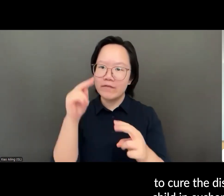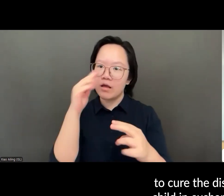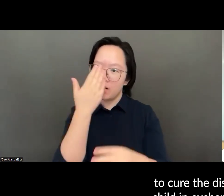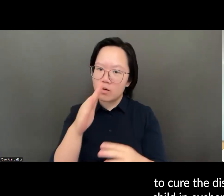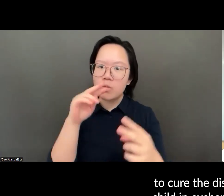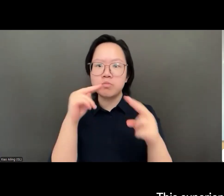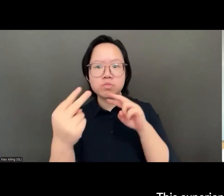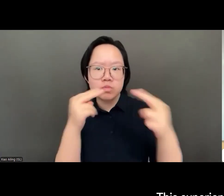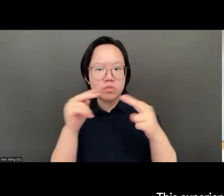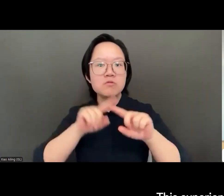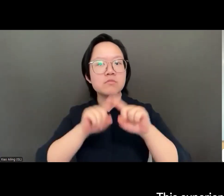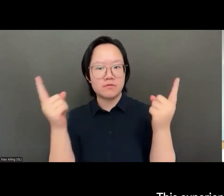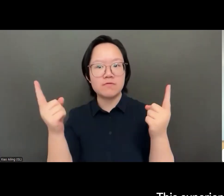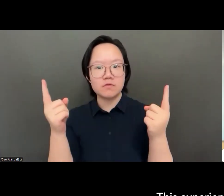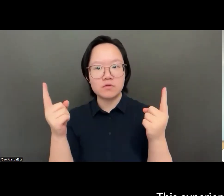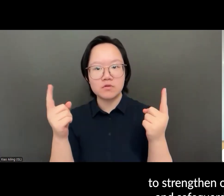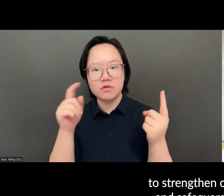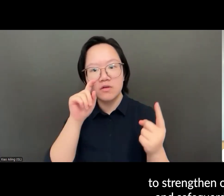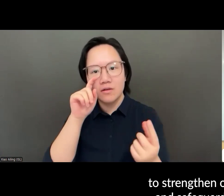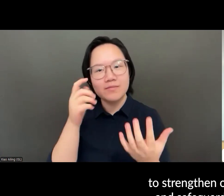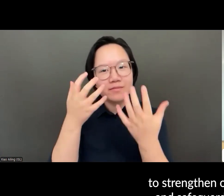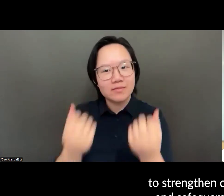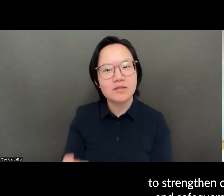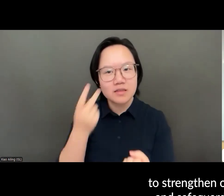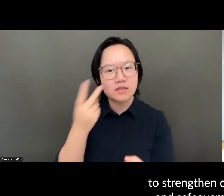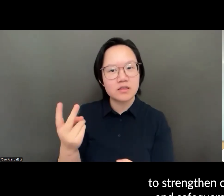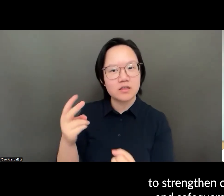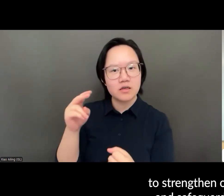of money. This experience helped us to strengthen our